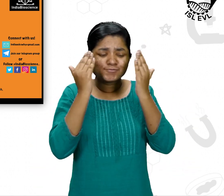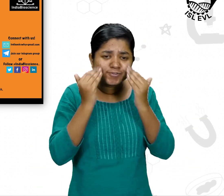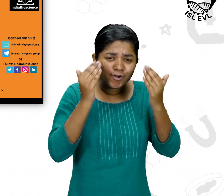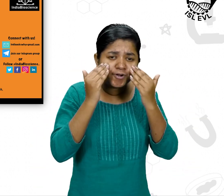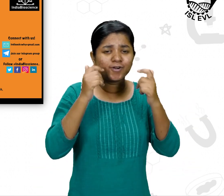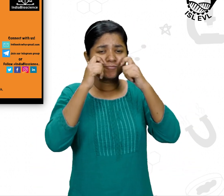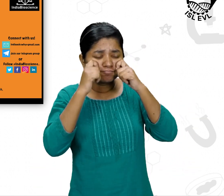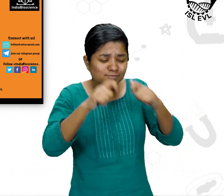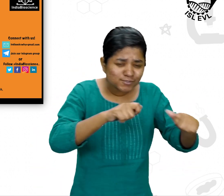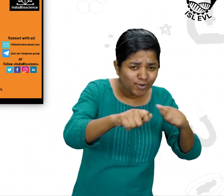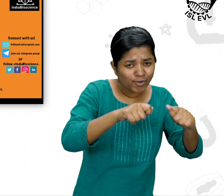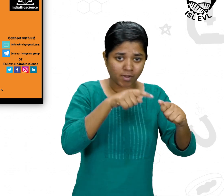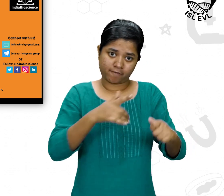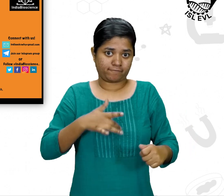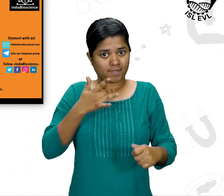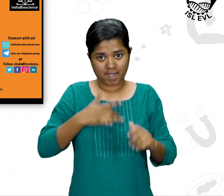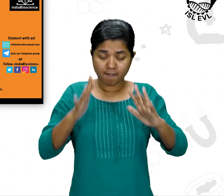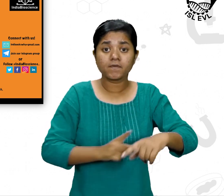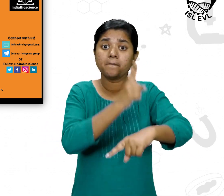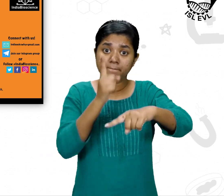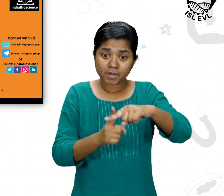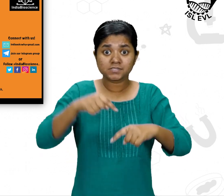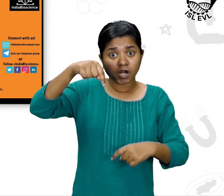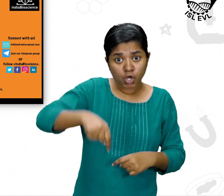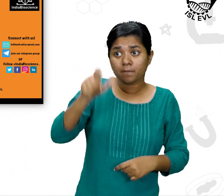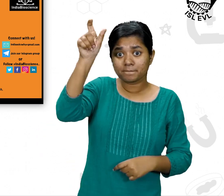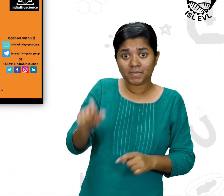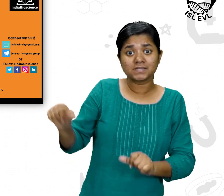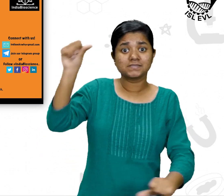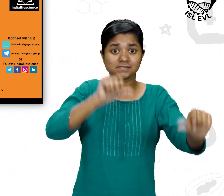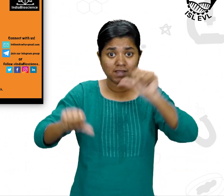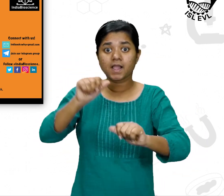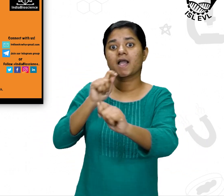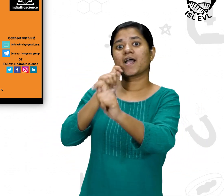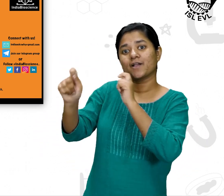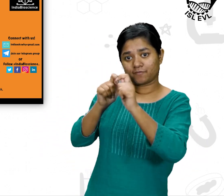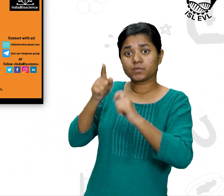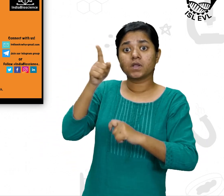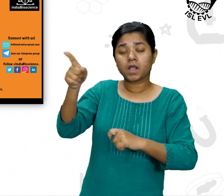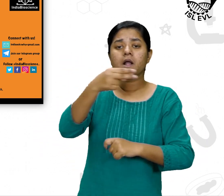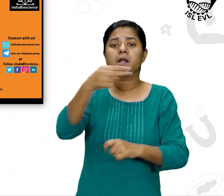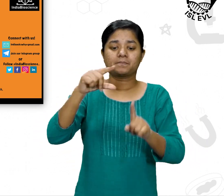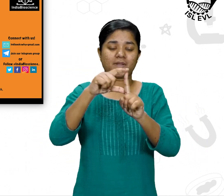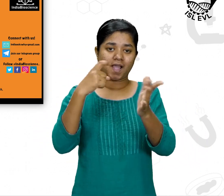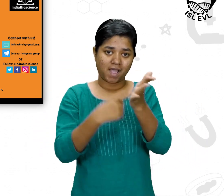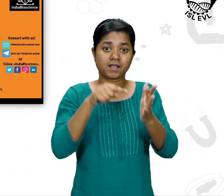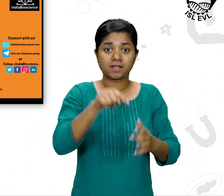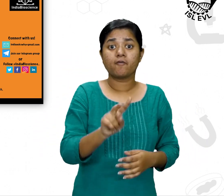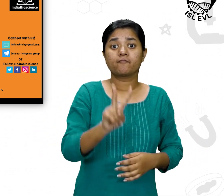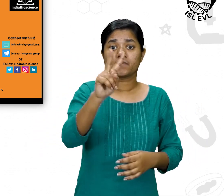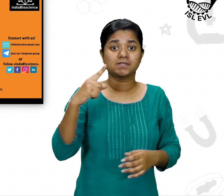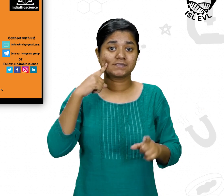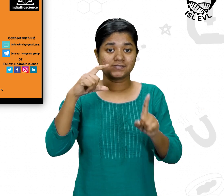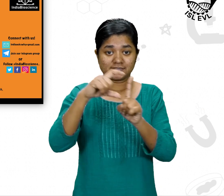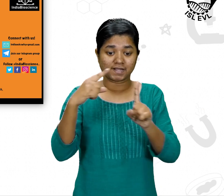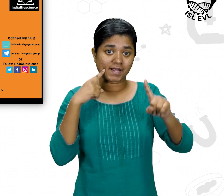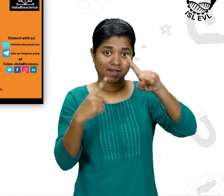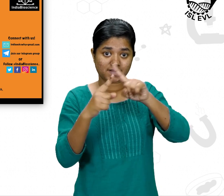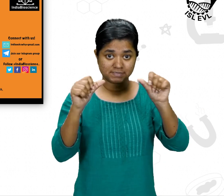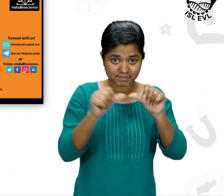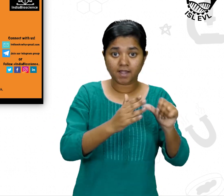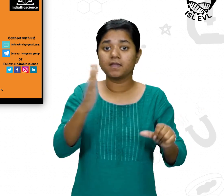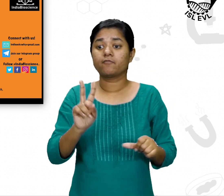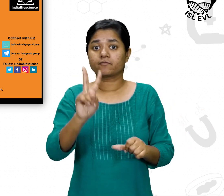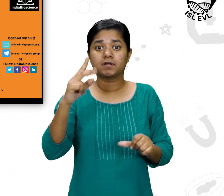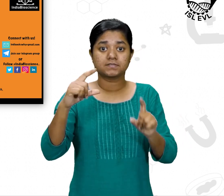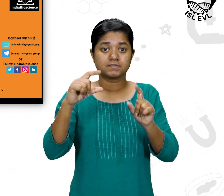to Dr. Vidita Vaidya, a brain scientist who is interested in the wirings of the brain that is responsible for how we express